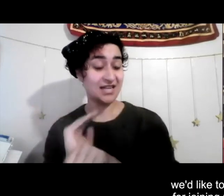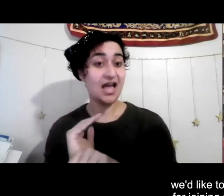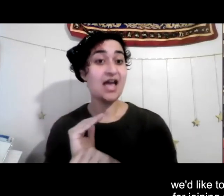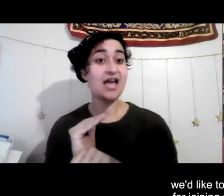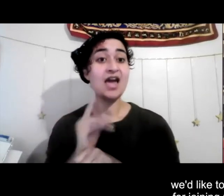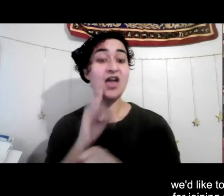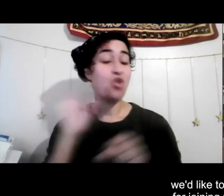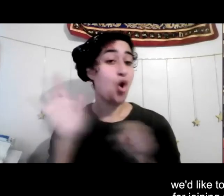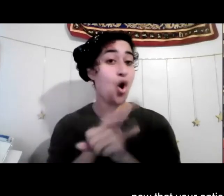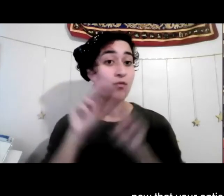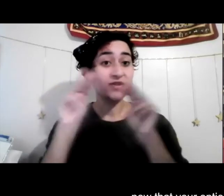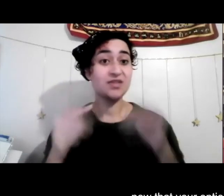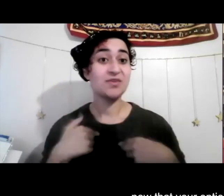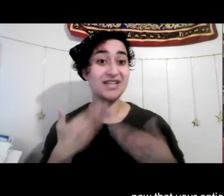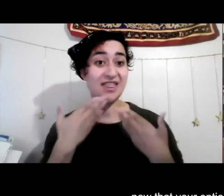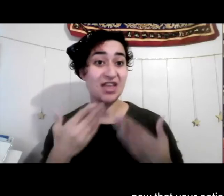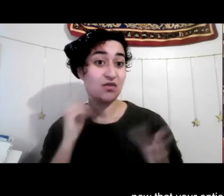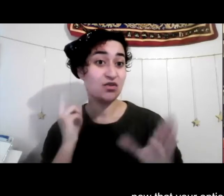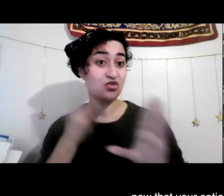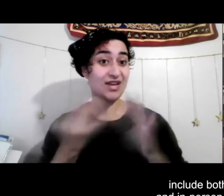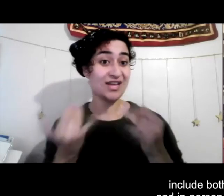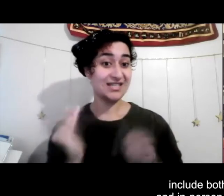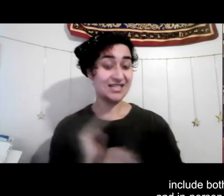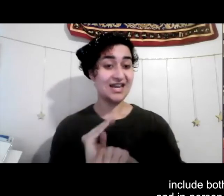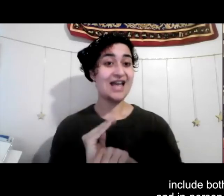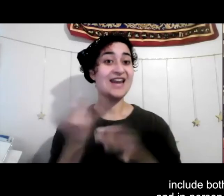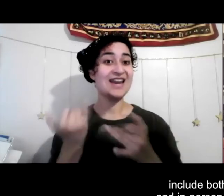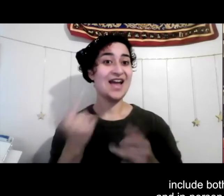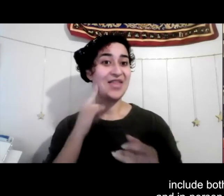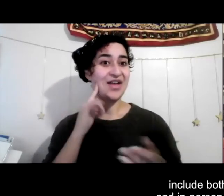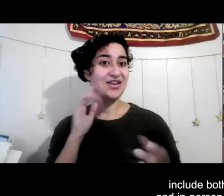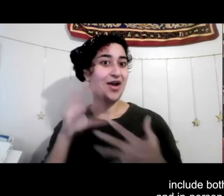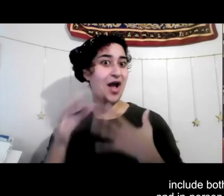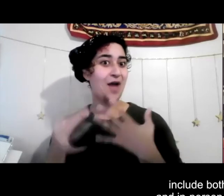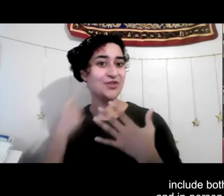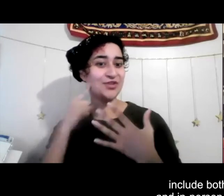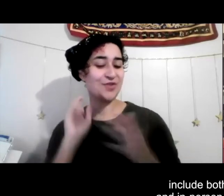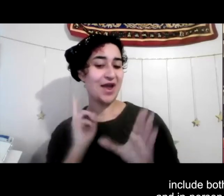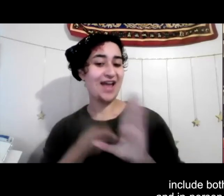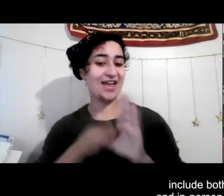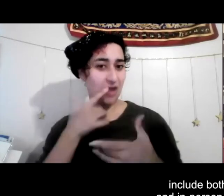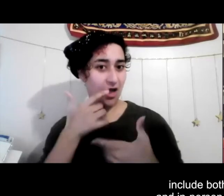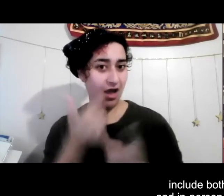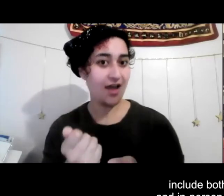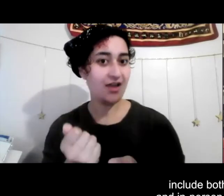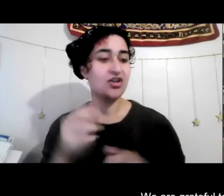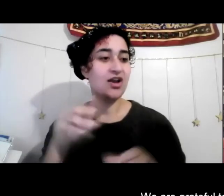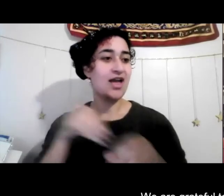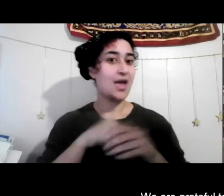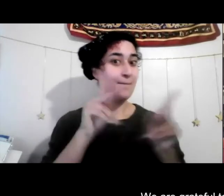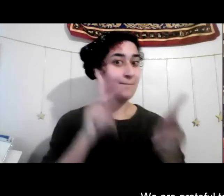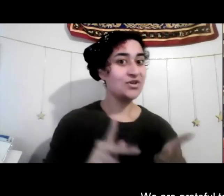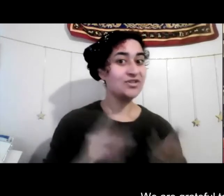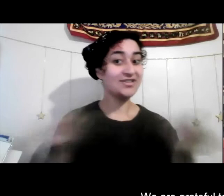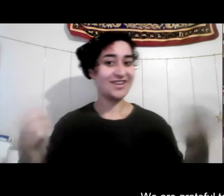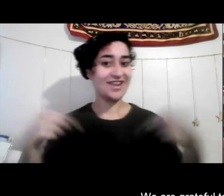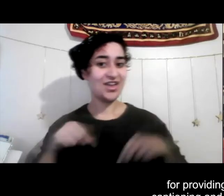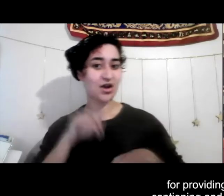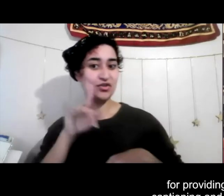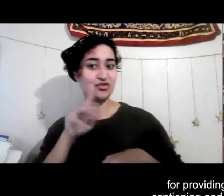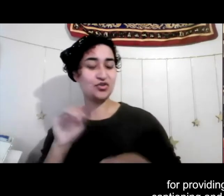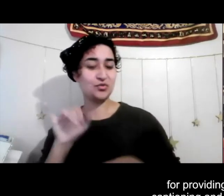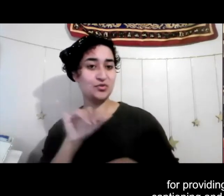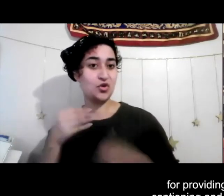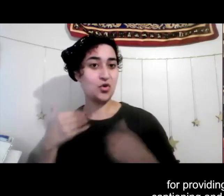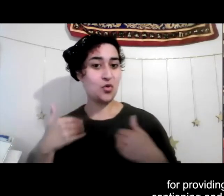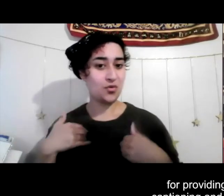you for joining us tonight, now that your options for engagement include both the digital and in-person worlds again. We are grateful to Steno Captions for